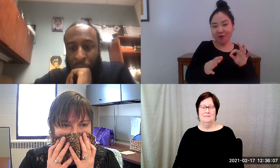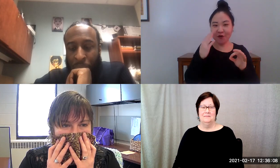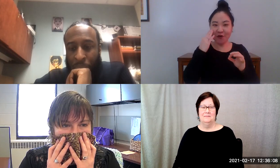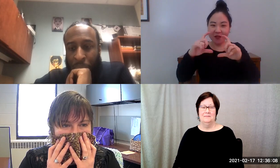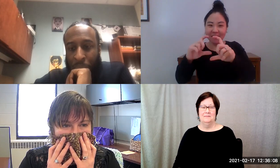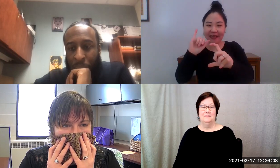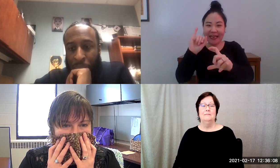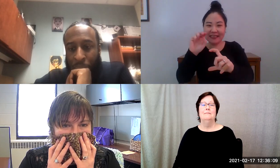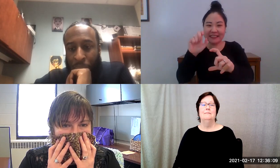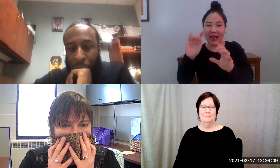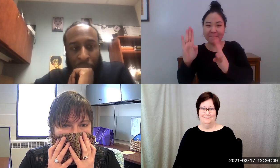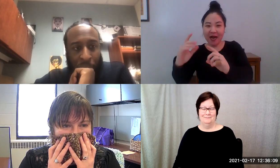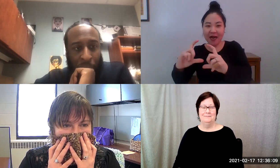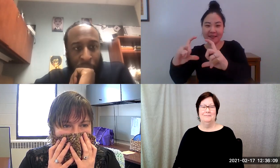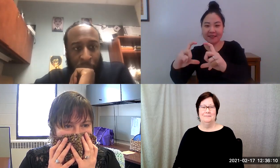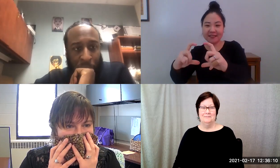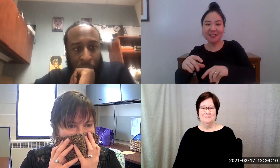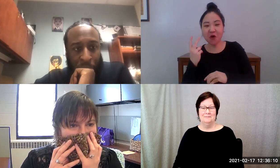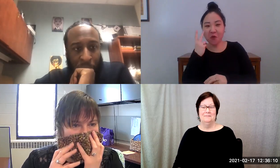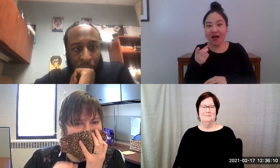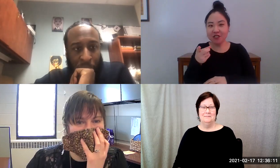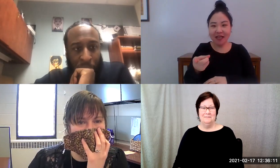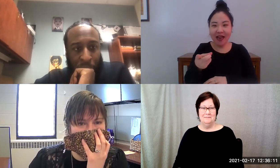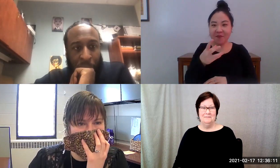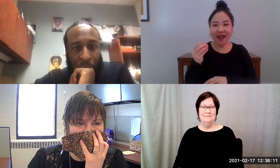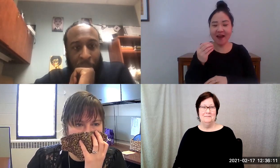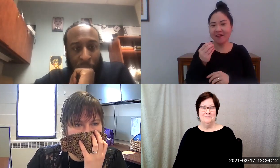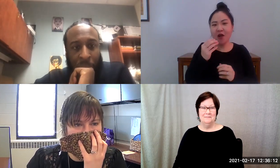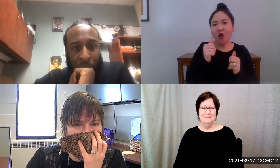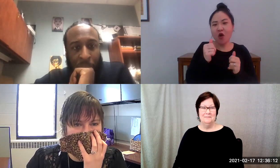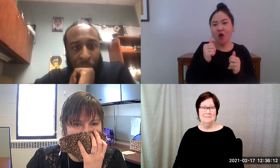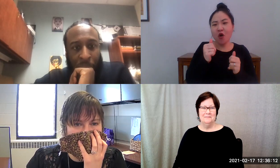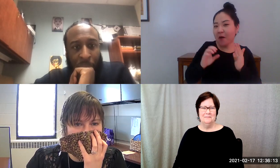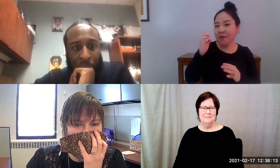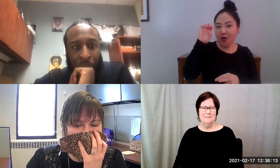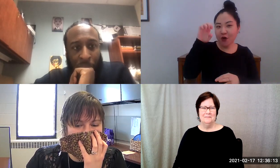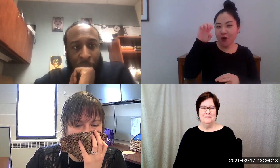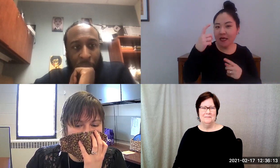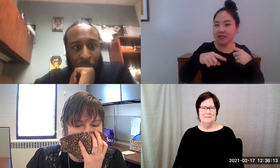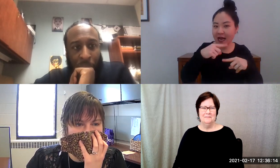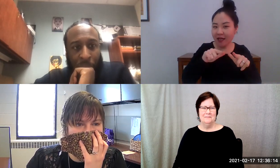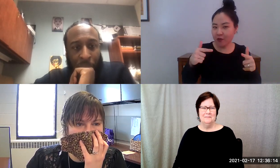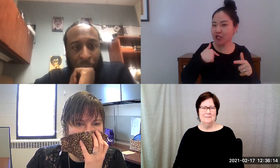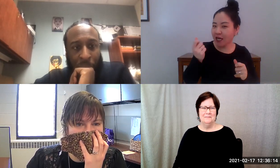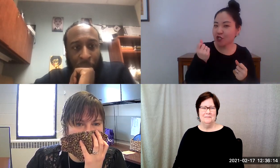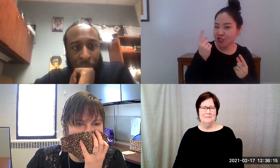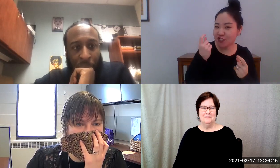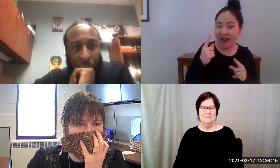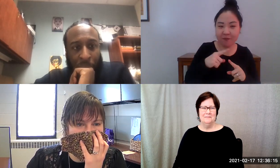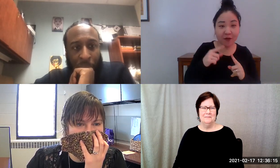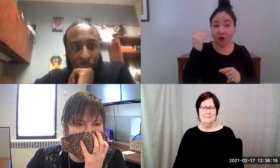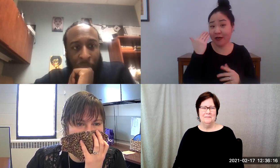have an interpreter, the little inset box. So watching them, and with some European sign language, I